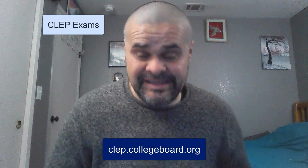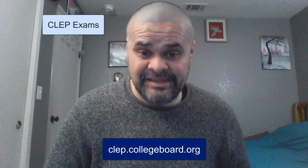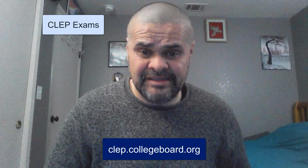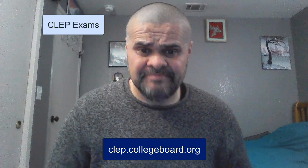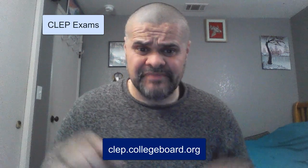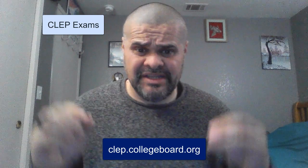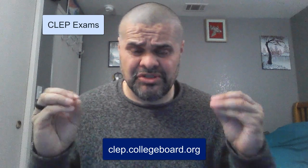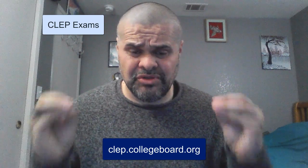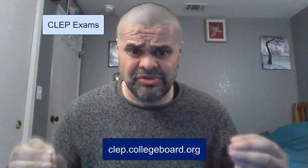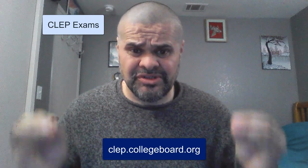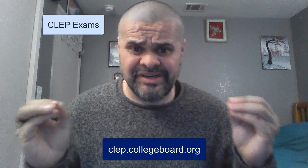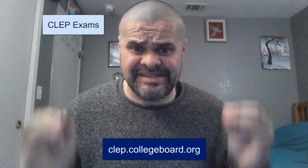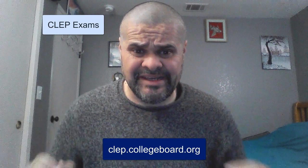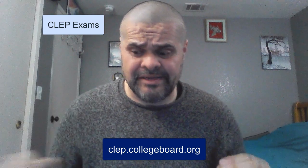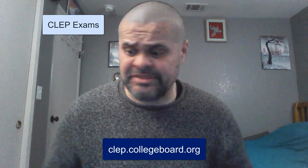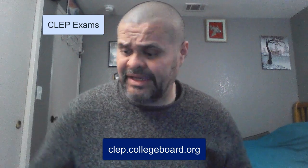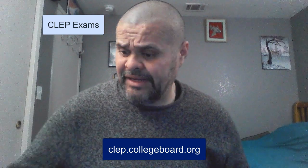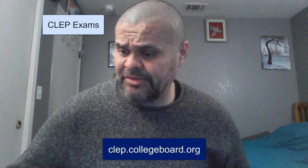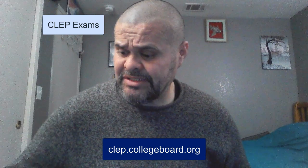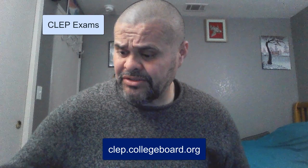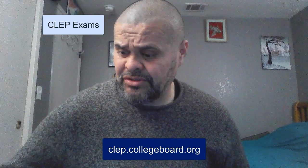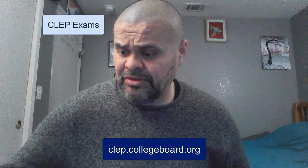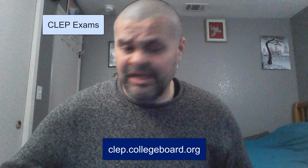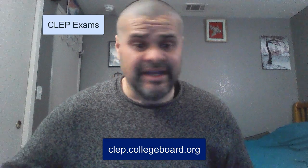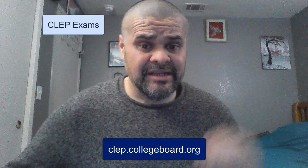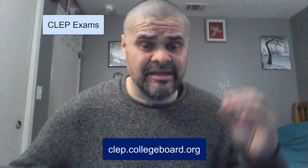CLEP. And so those are exams. And I'm going to tell you, and in the